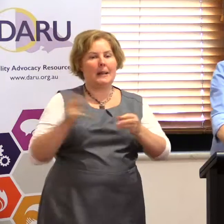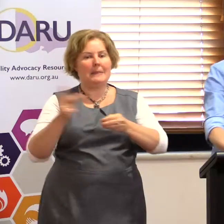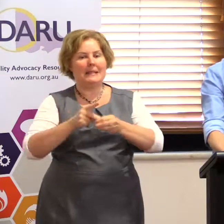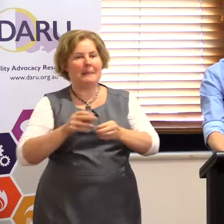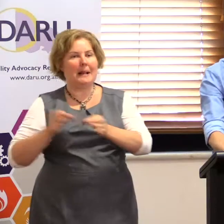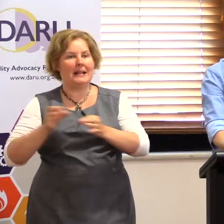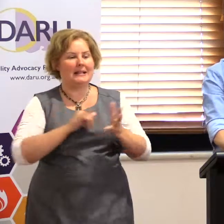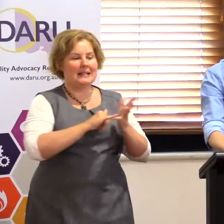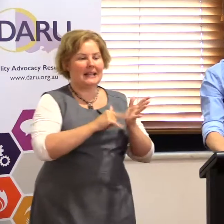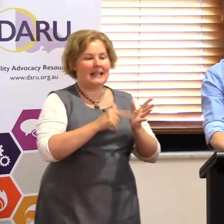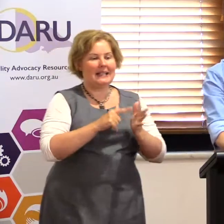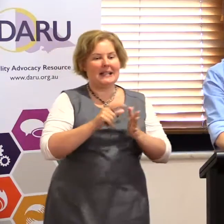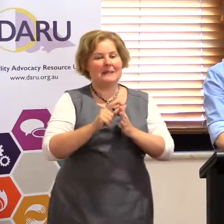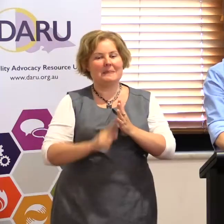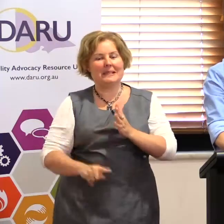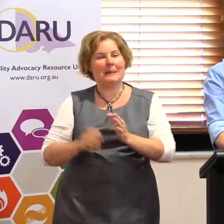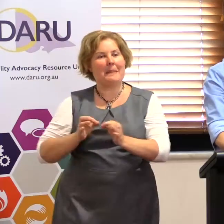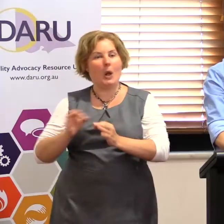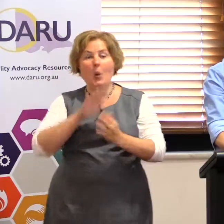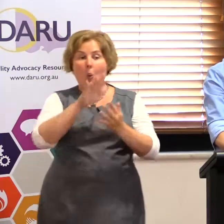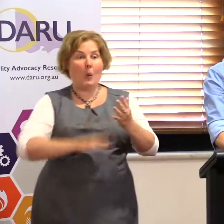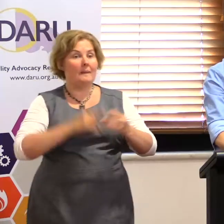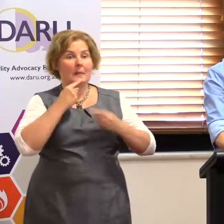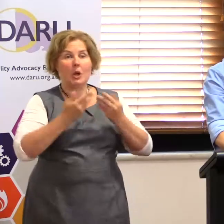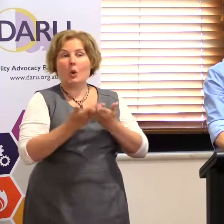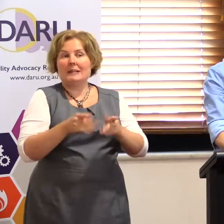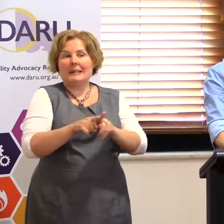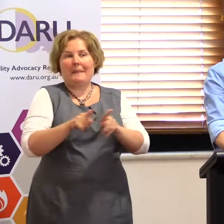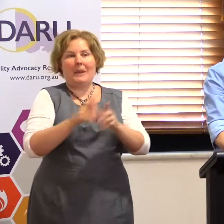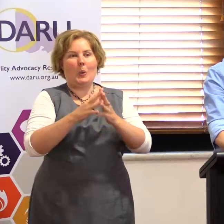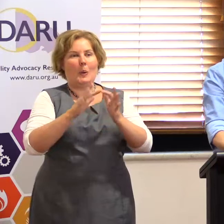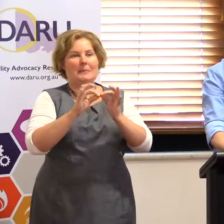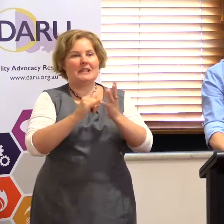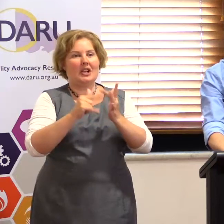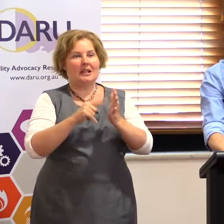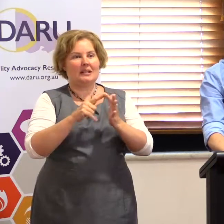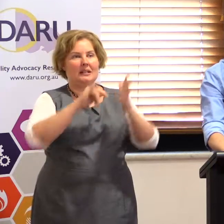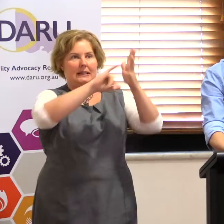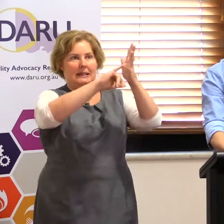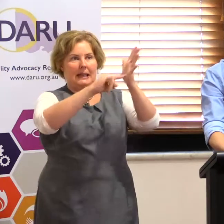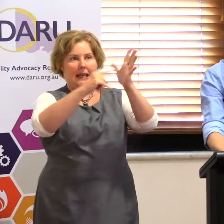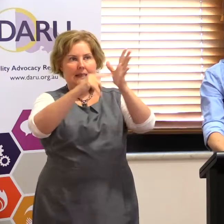Disability Plan, it's all on the same website, which is it's pretty easy to remember,